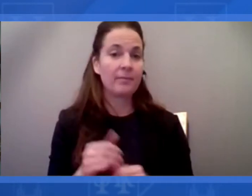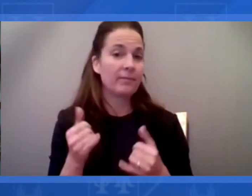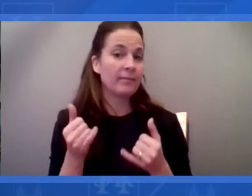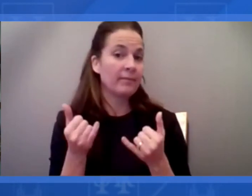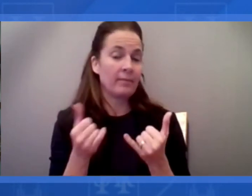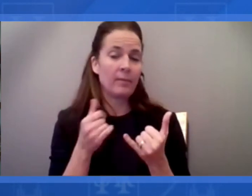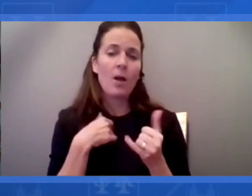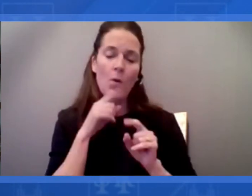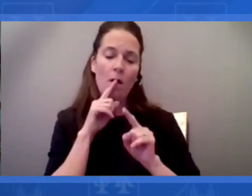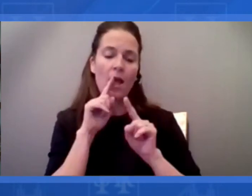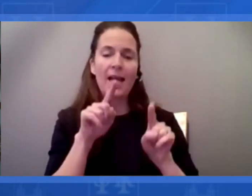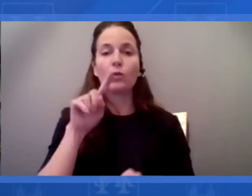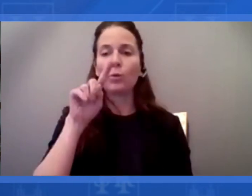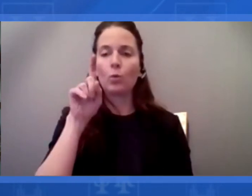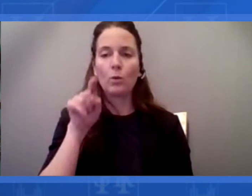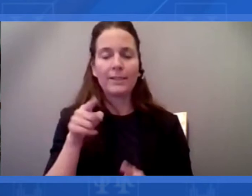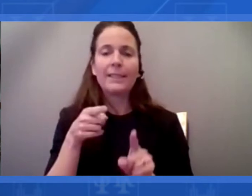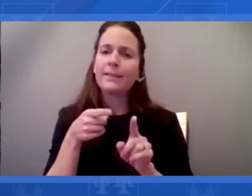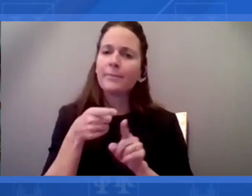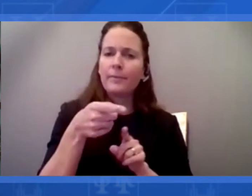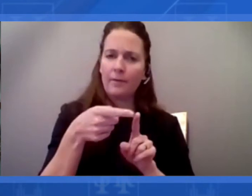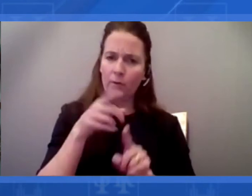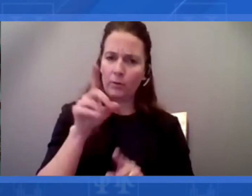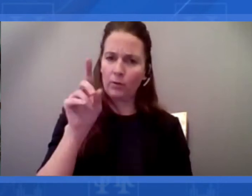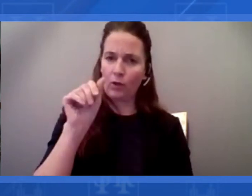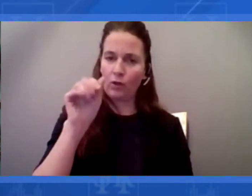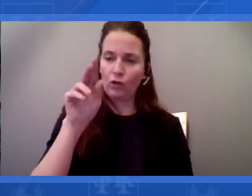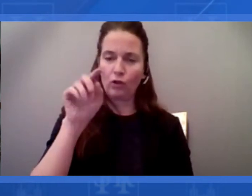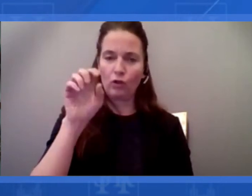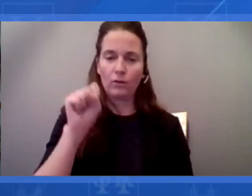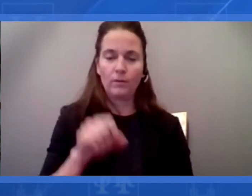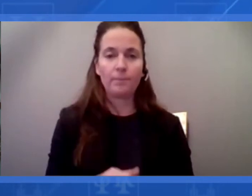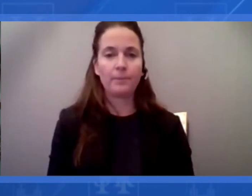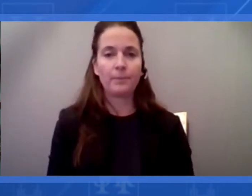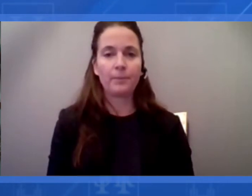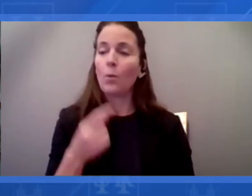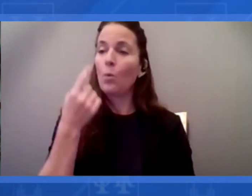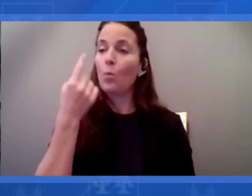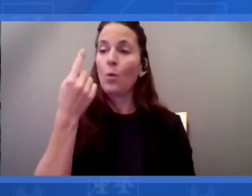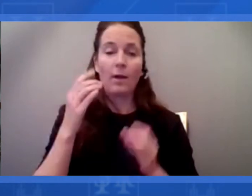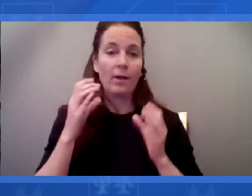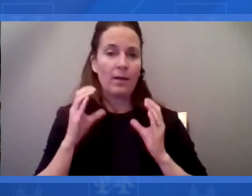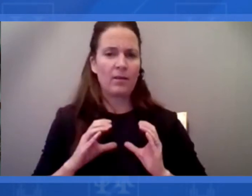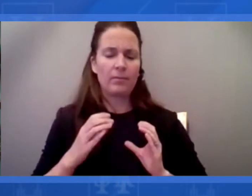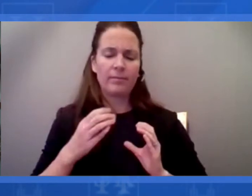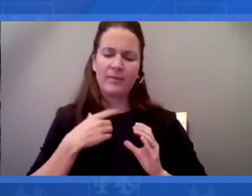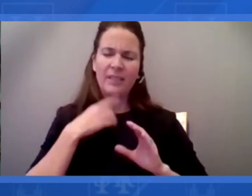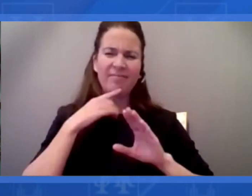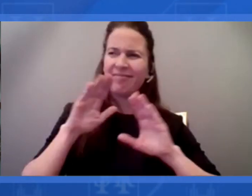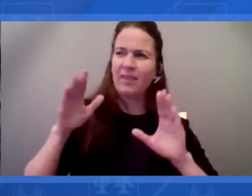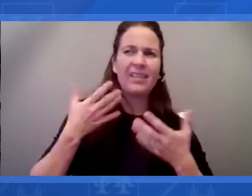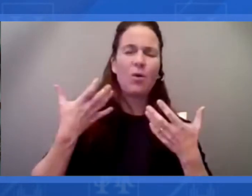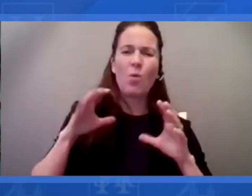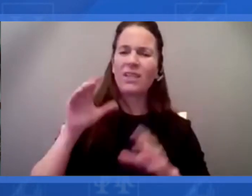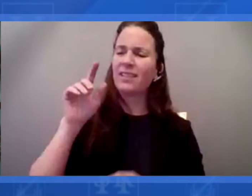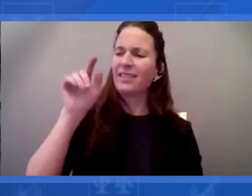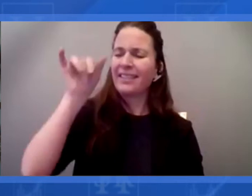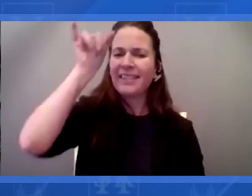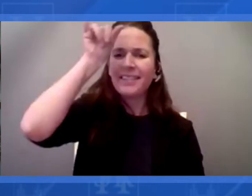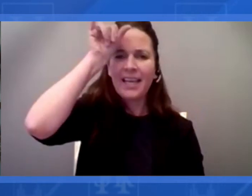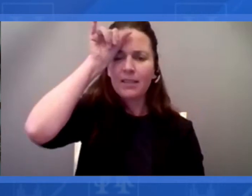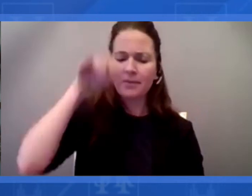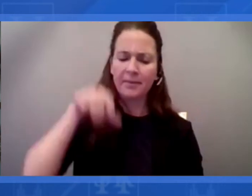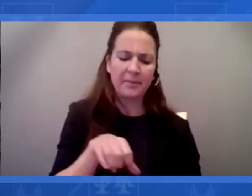service. Now, one customer commented that they didn't like that we used taxis for DARTs